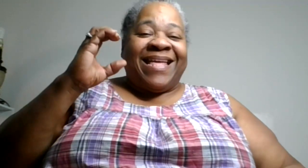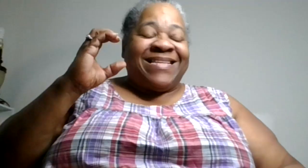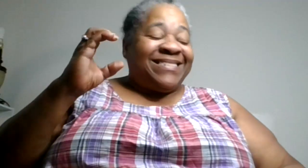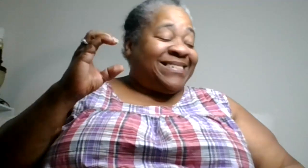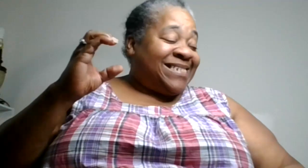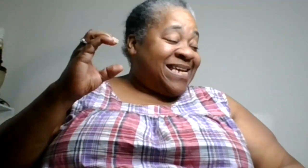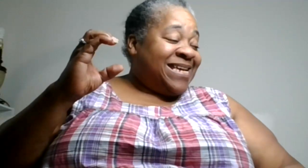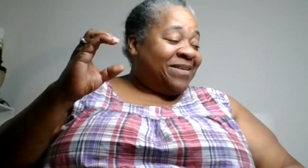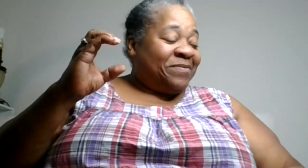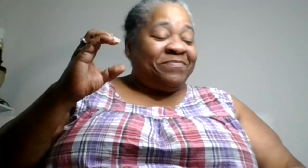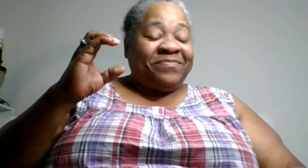C.